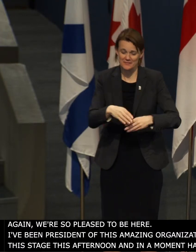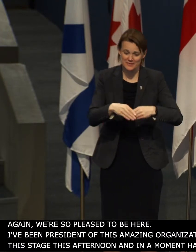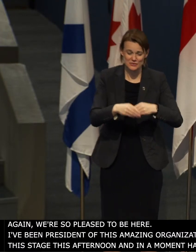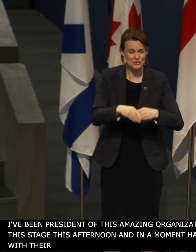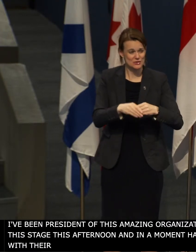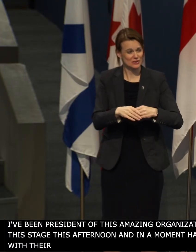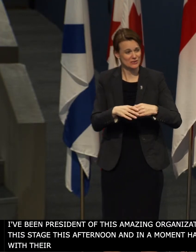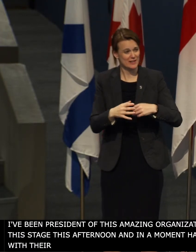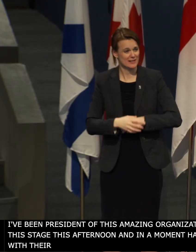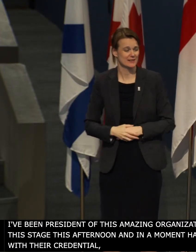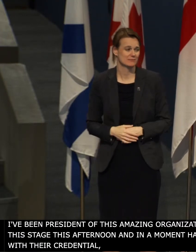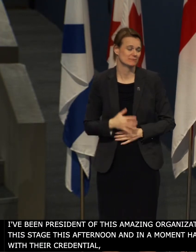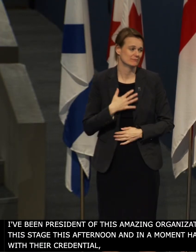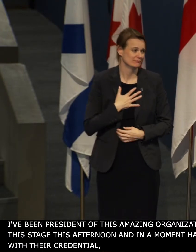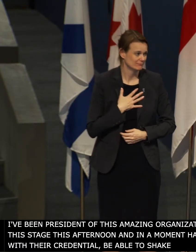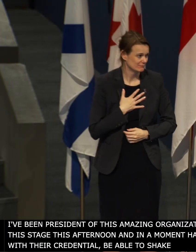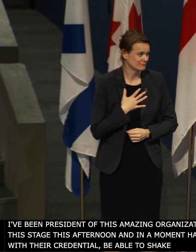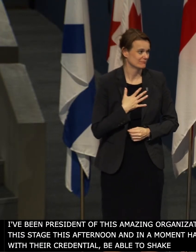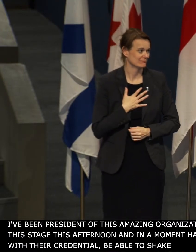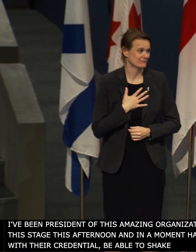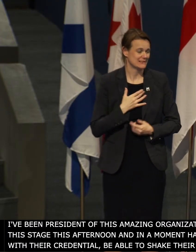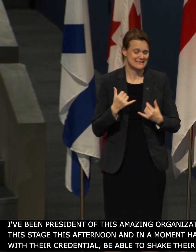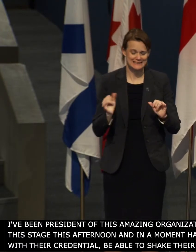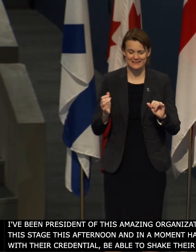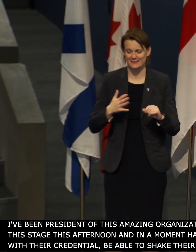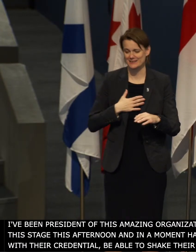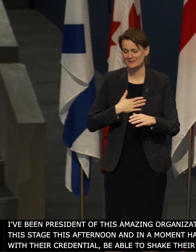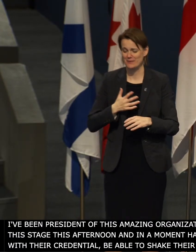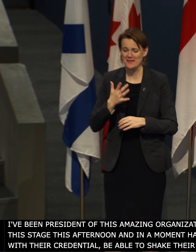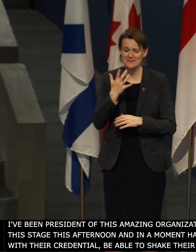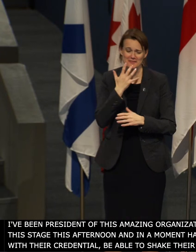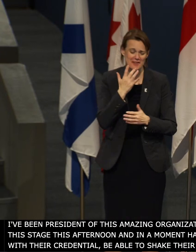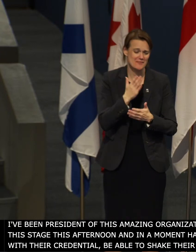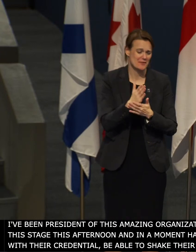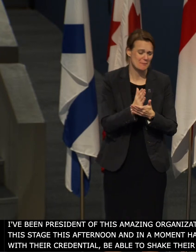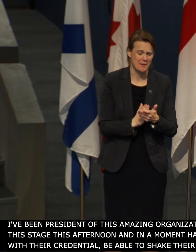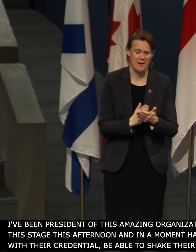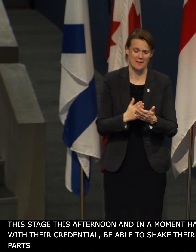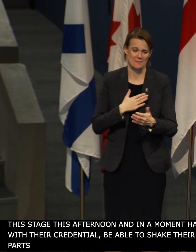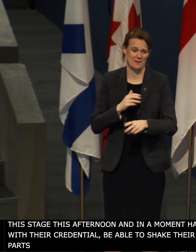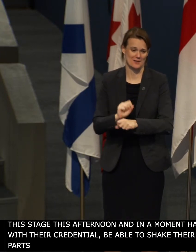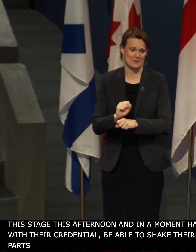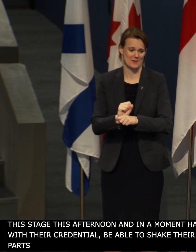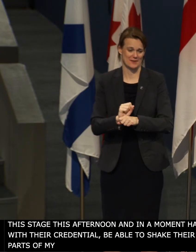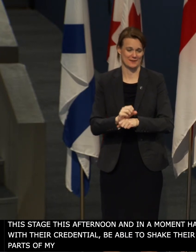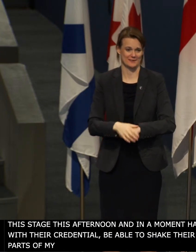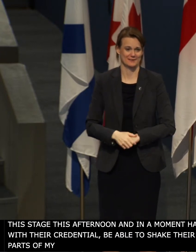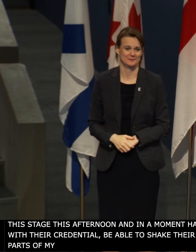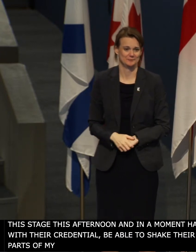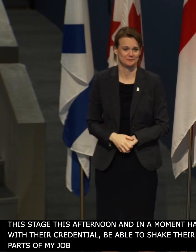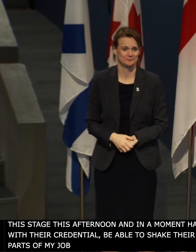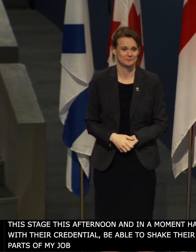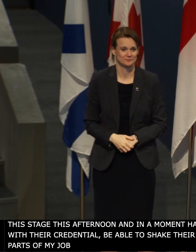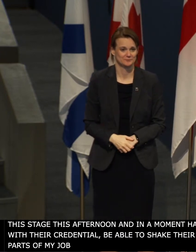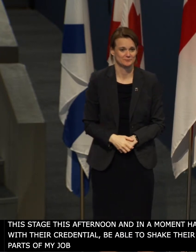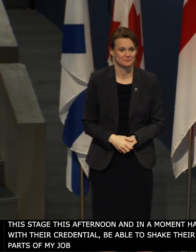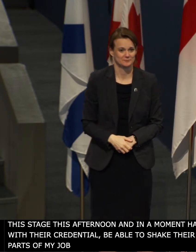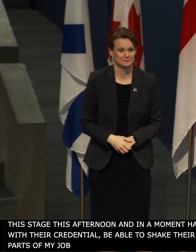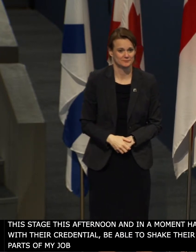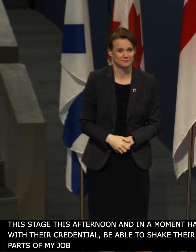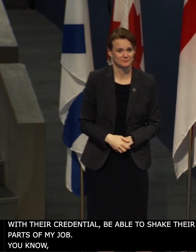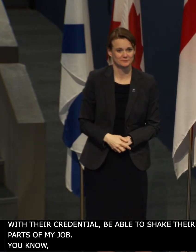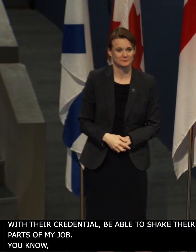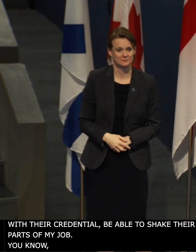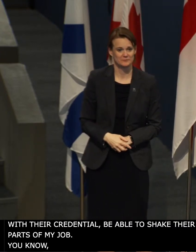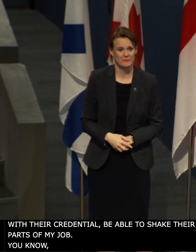hand, is truly still one of the most wonderful parts of my job. You know, they say